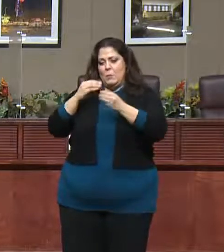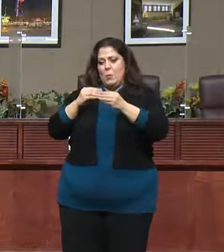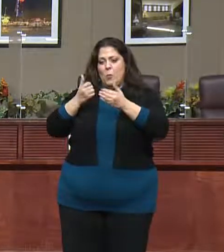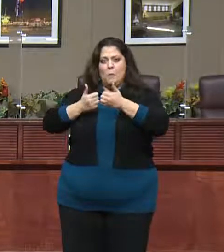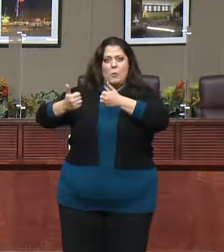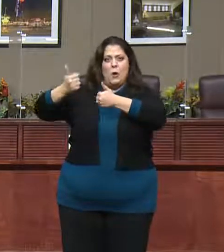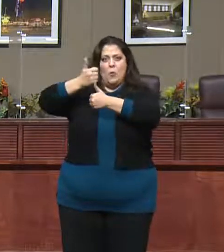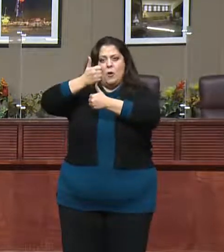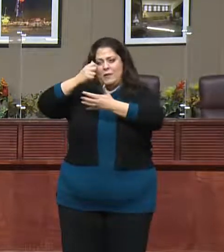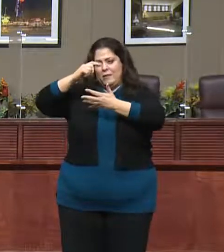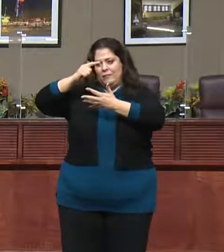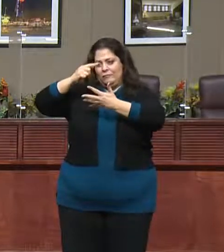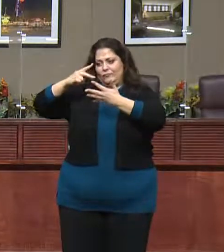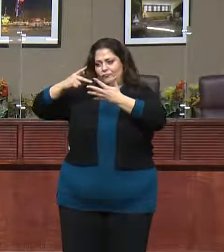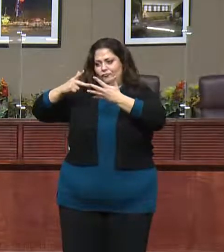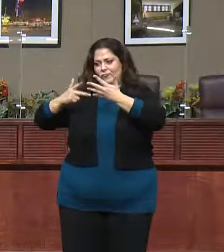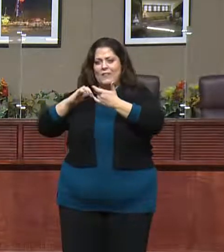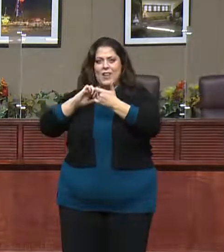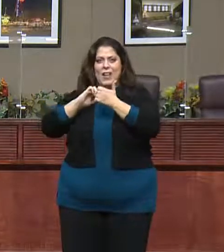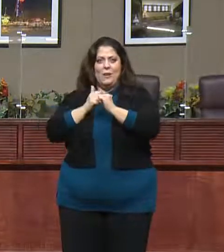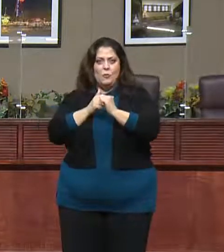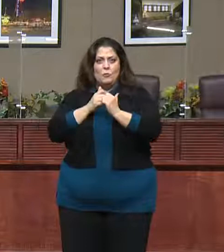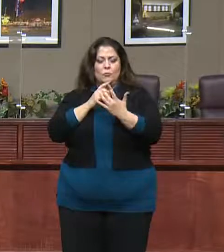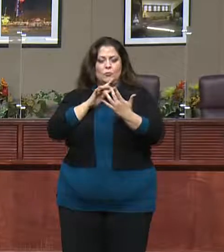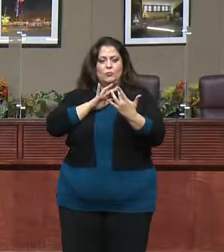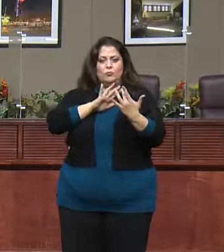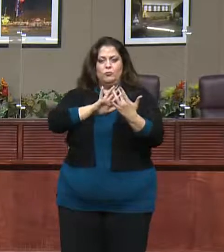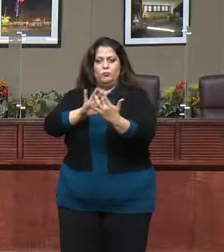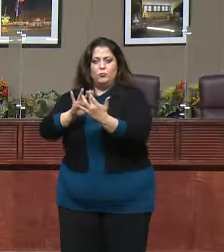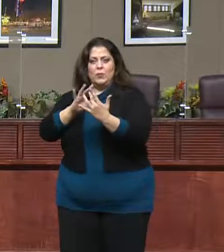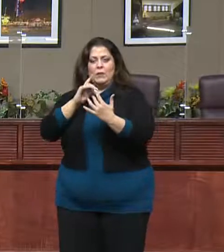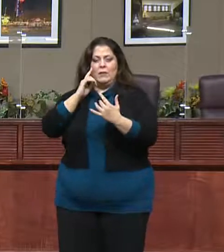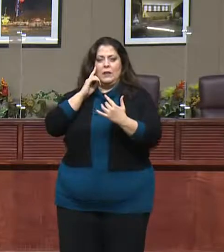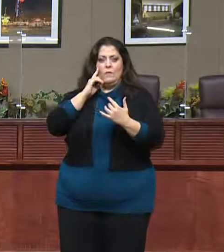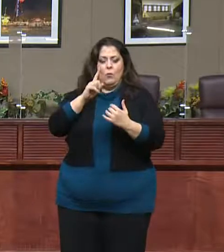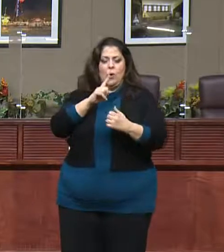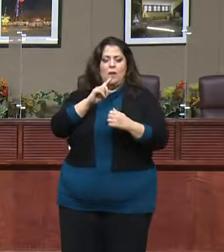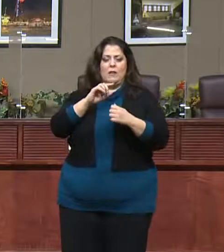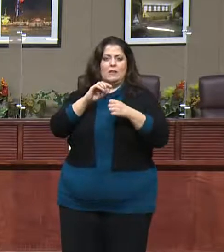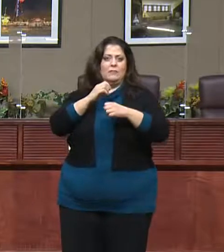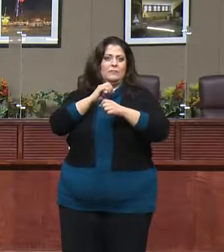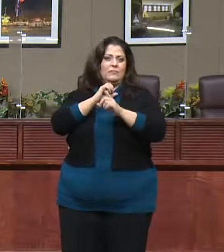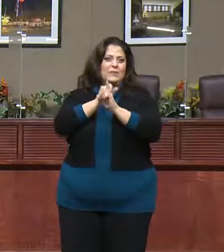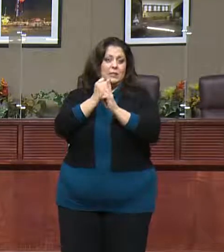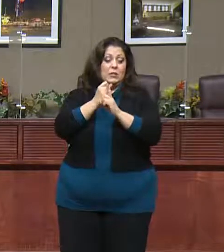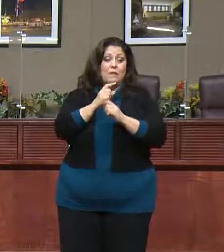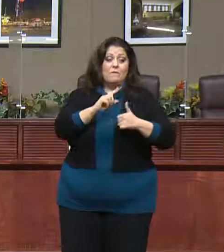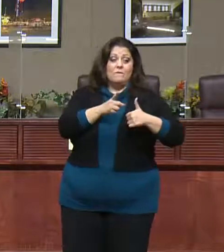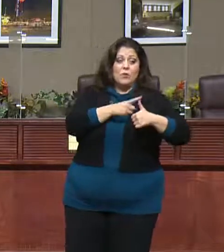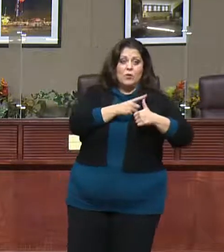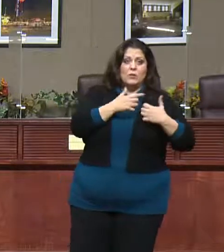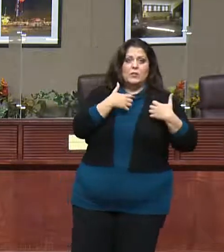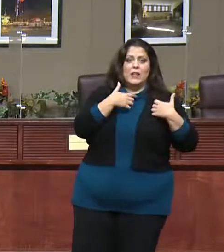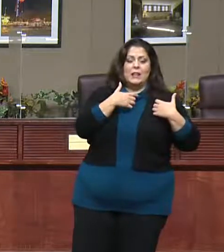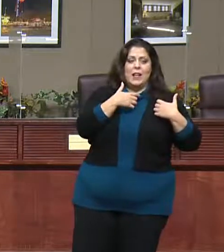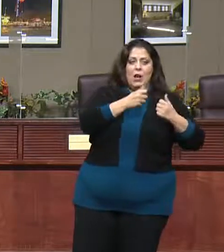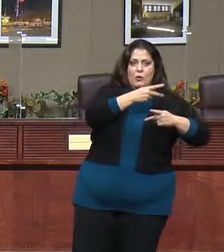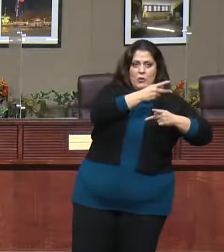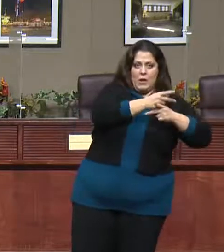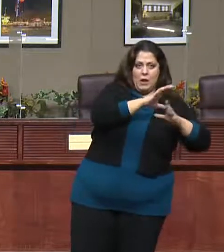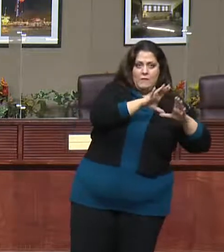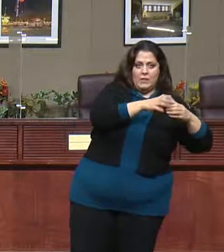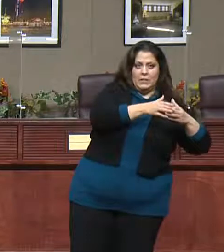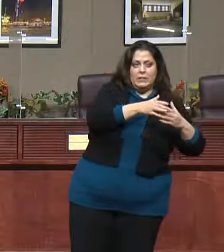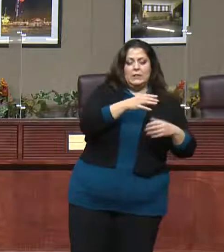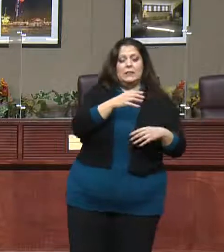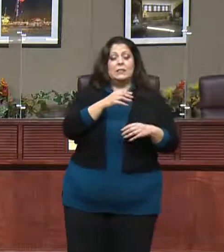And we are going to concentrate in those in assisted living facilities, healthcare facilities, places that may be